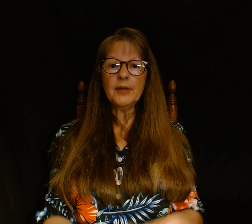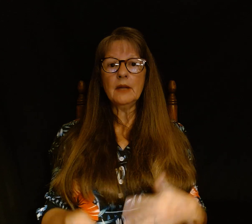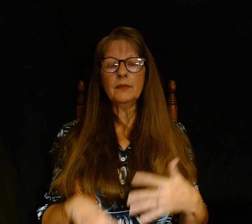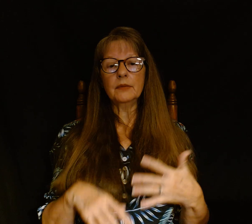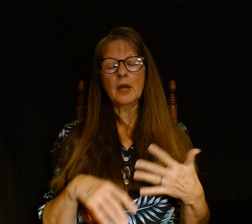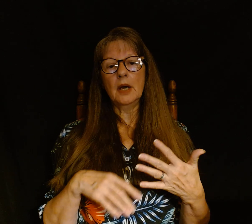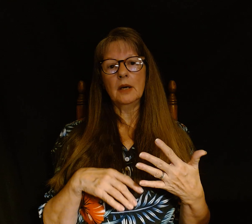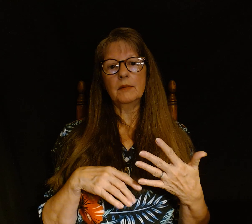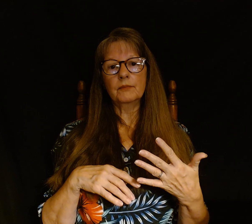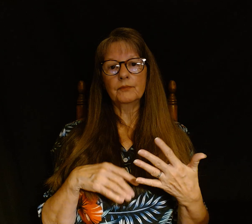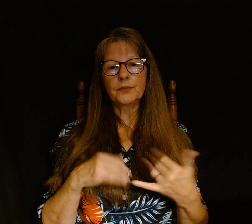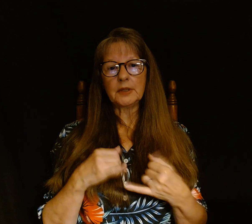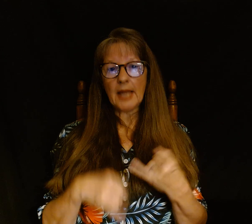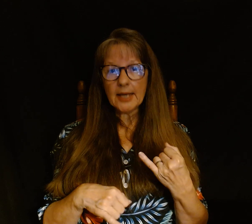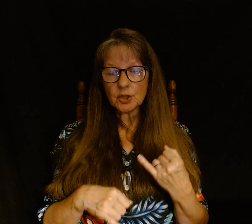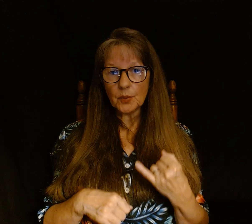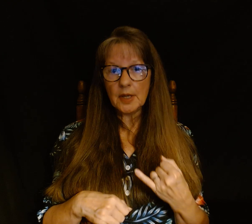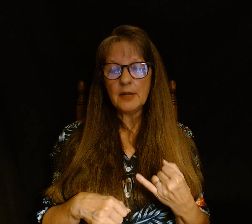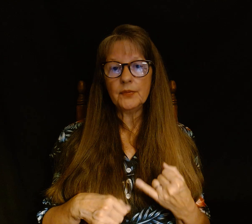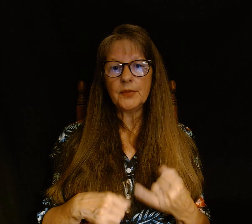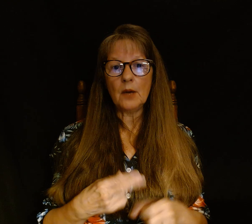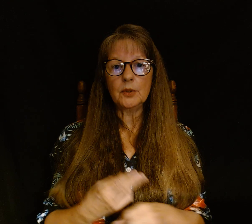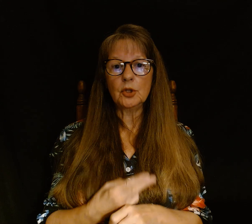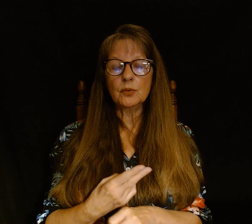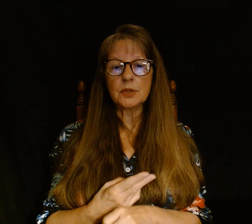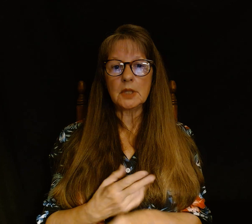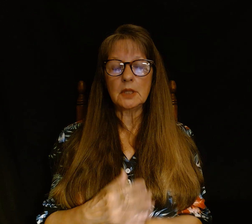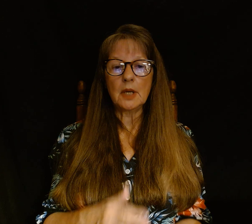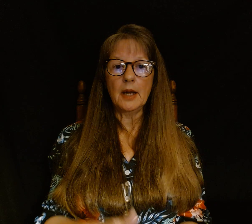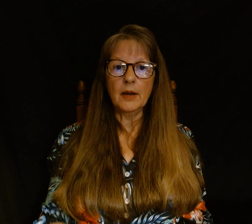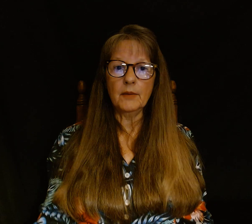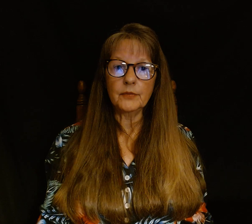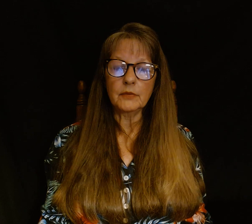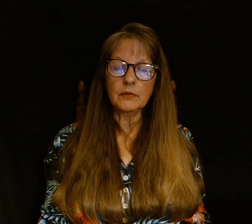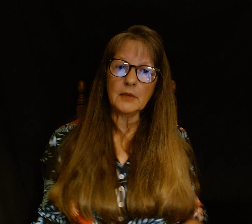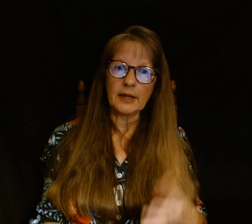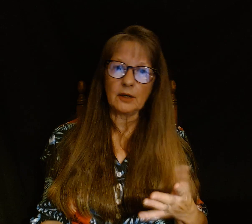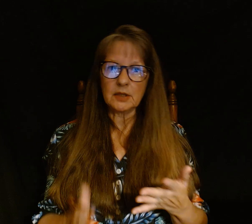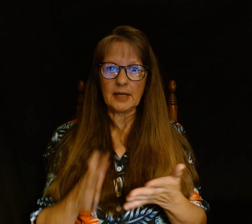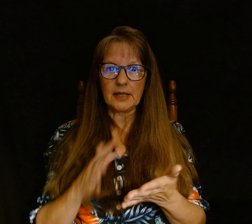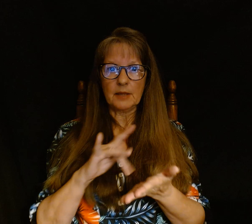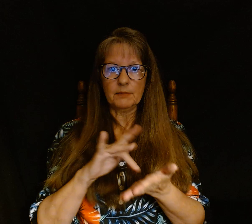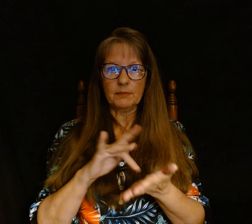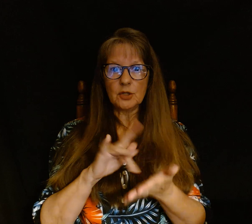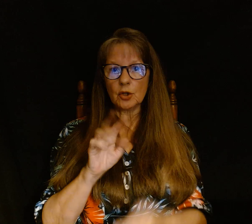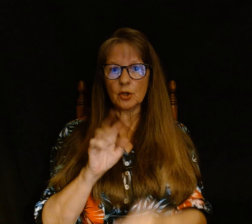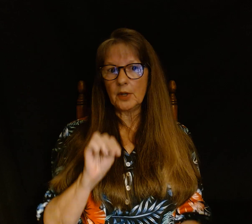then the last one that I would use it, because like I said, midterm,